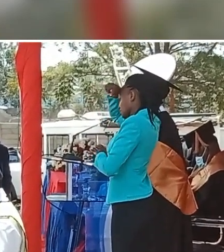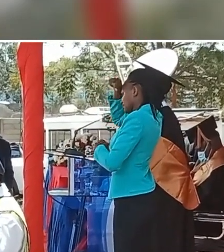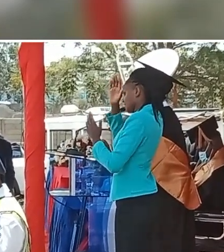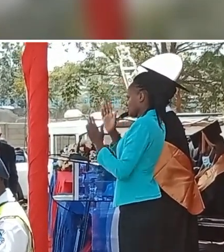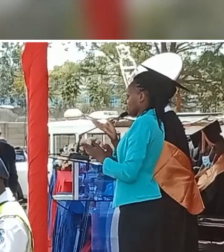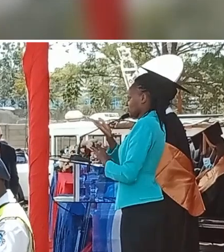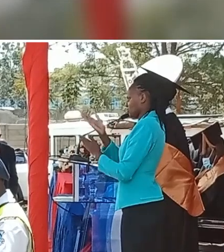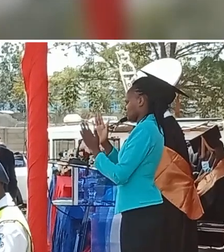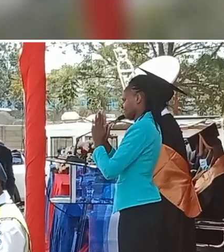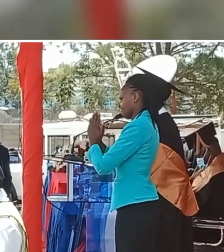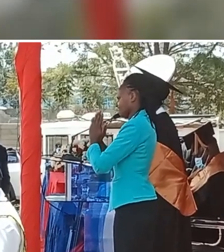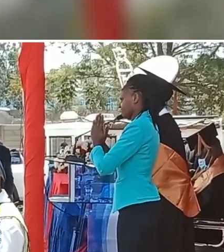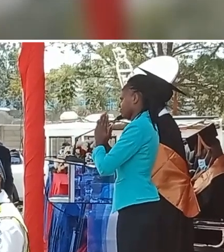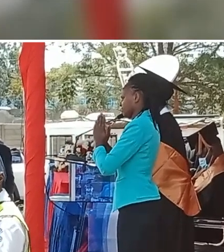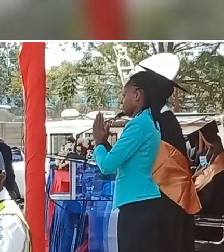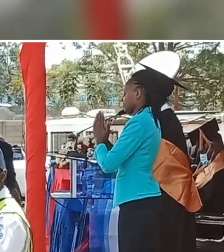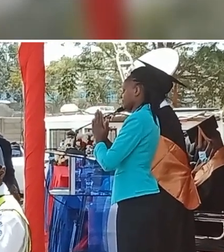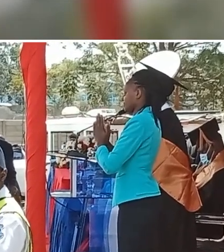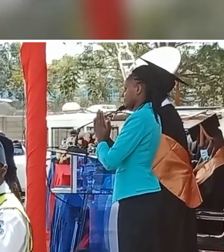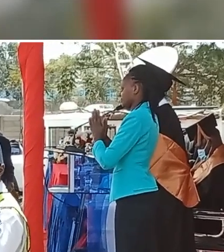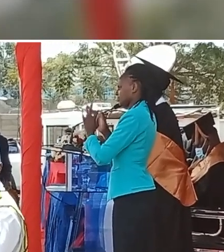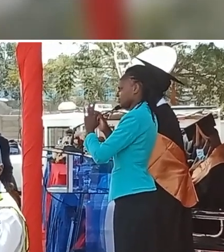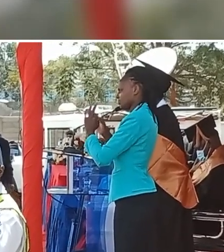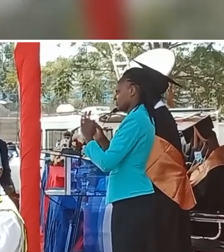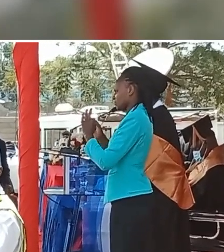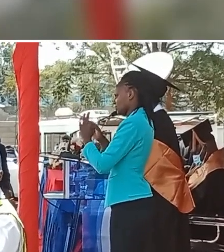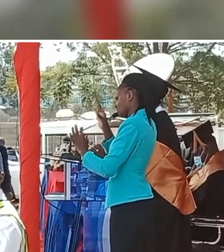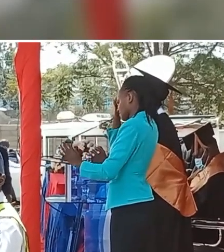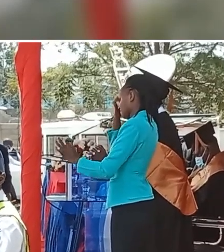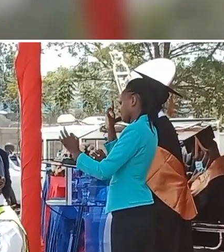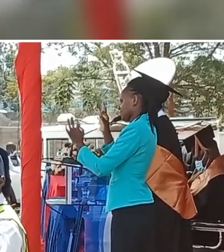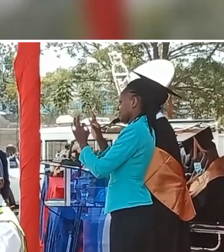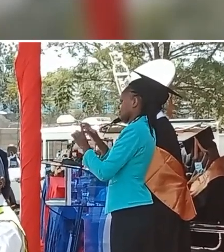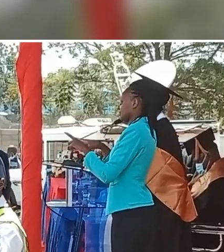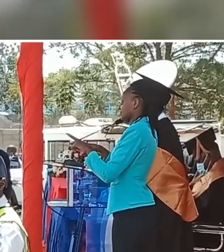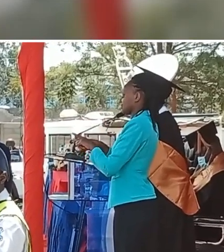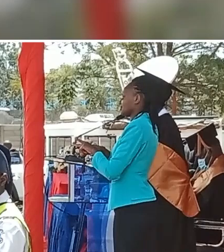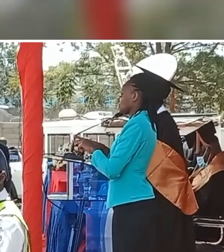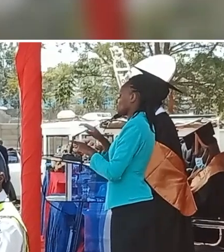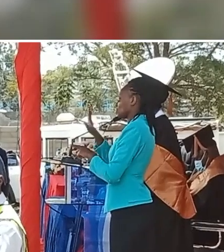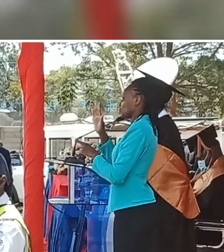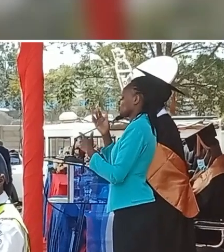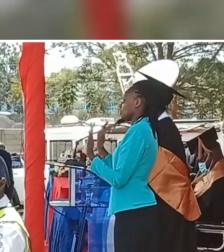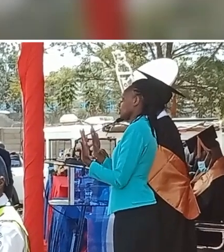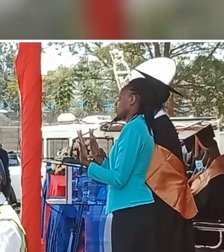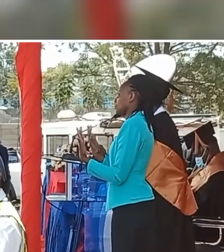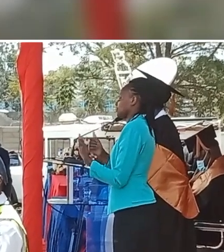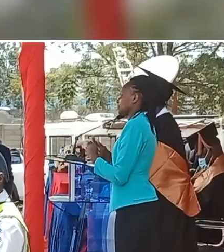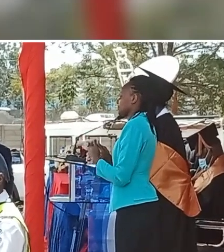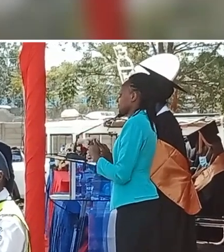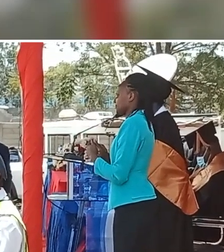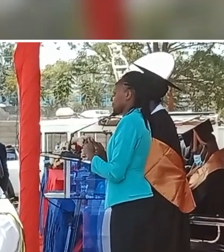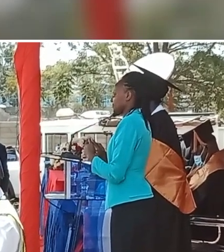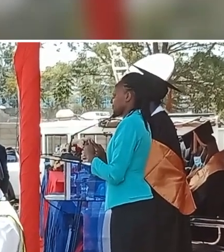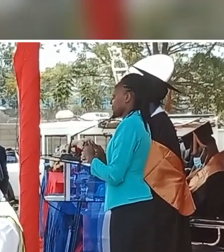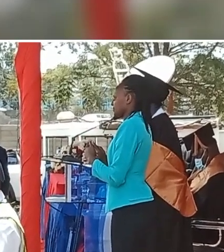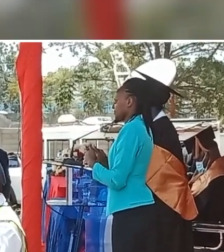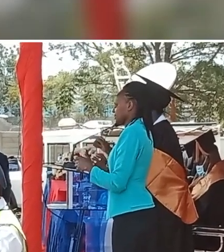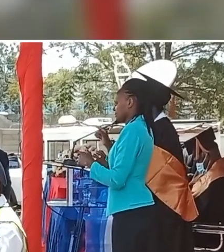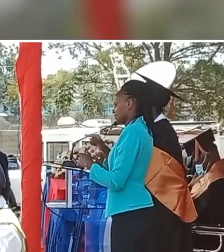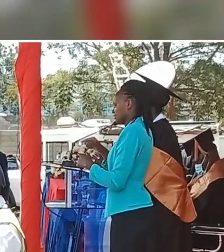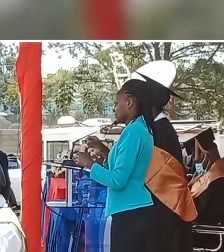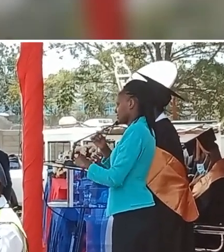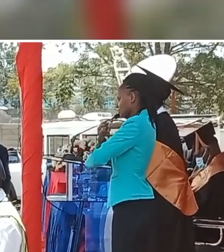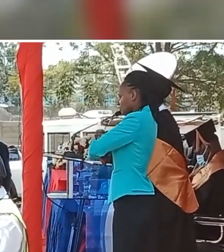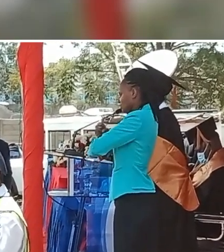day. We join our faith together even to commit them unto your able hands, O my Father, that as they leave this